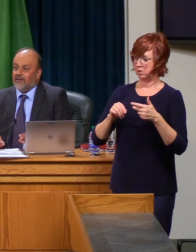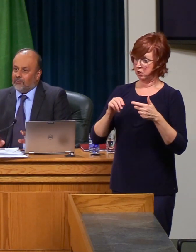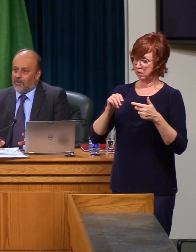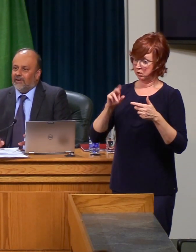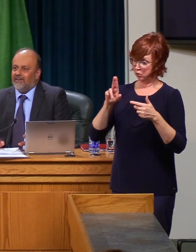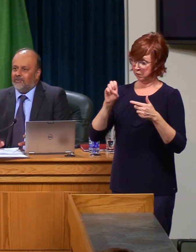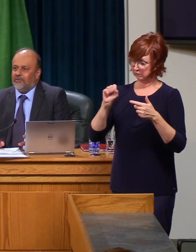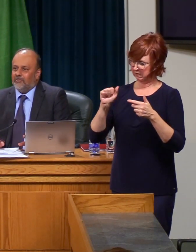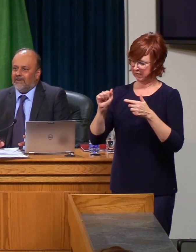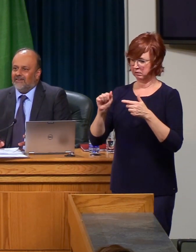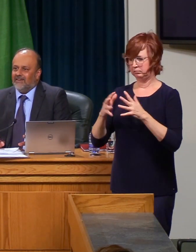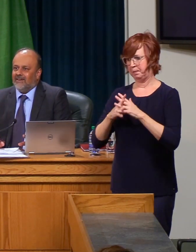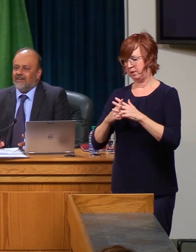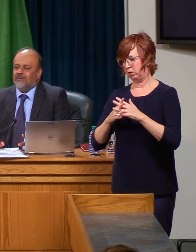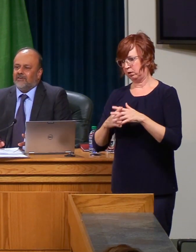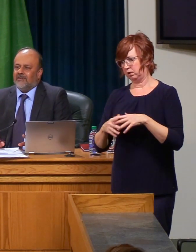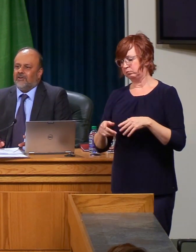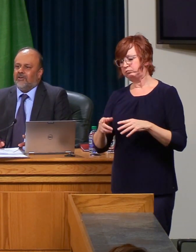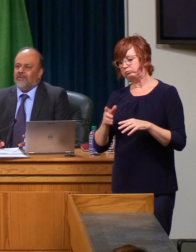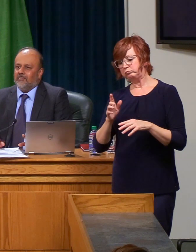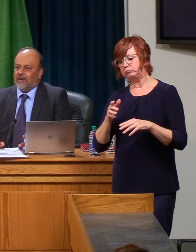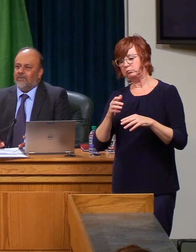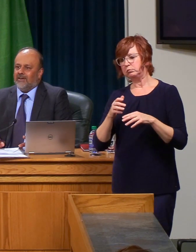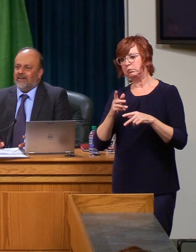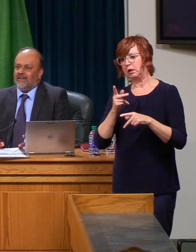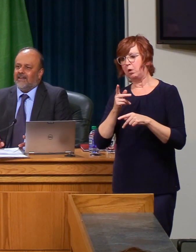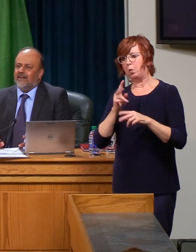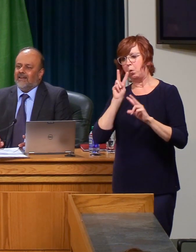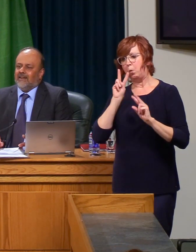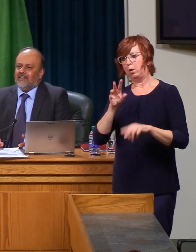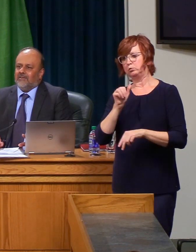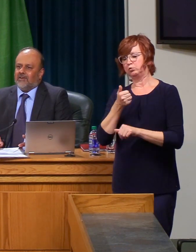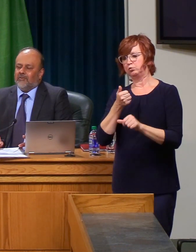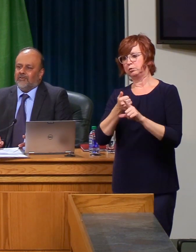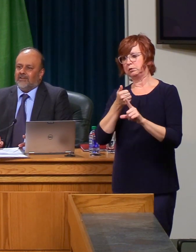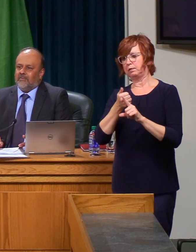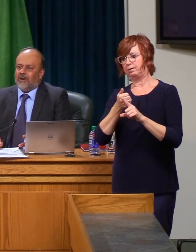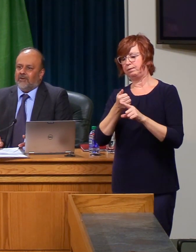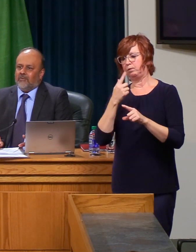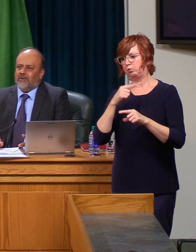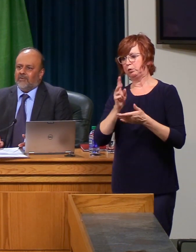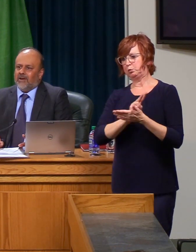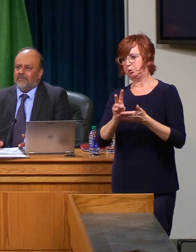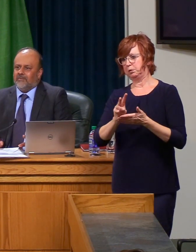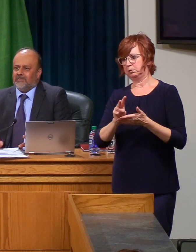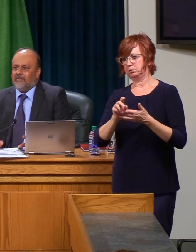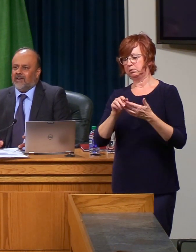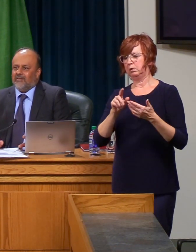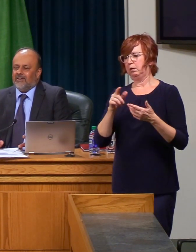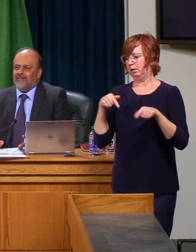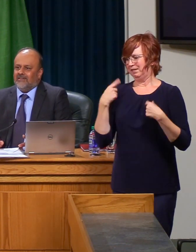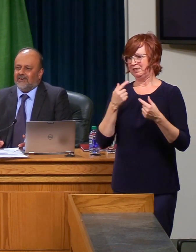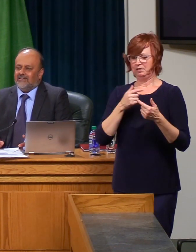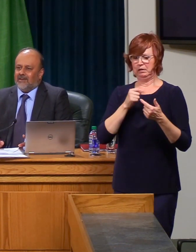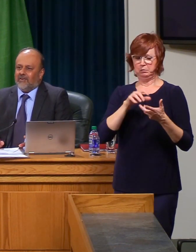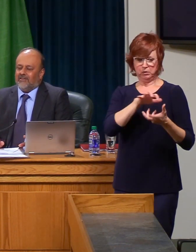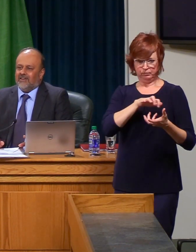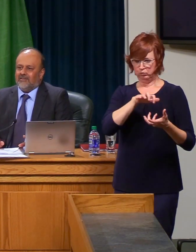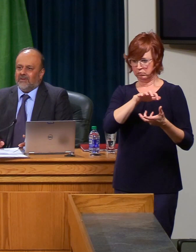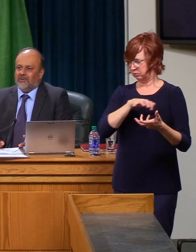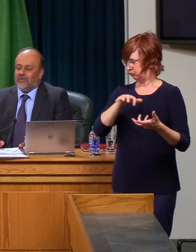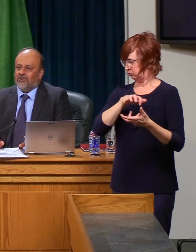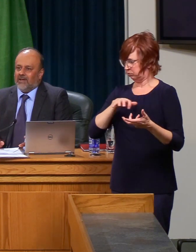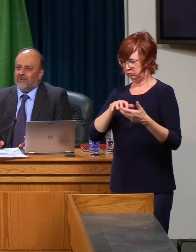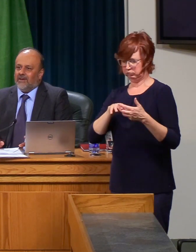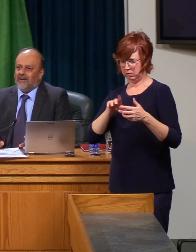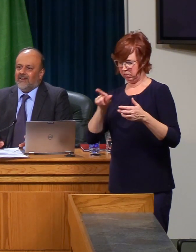to self-monitor for 2 weeks. So there's a lot of ambiguity. And then there was confusion about if you come from some countries, does